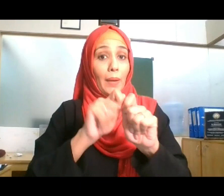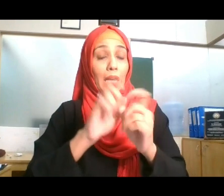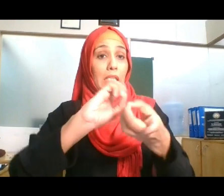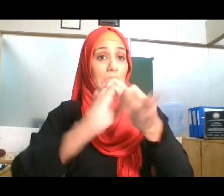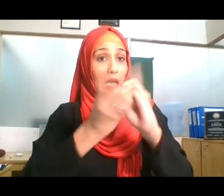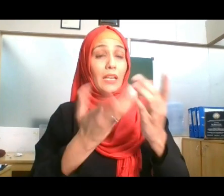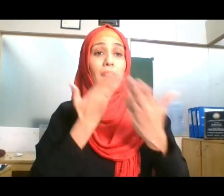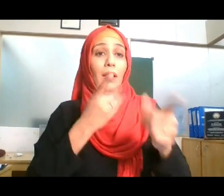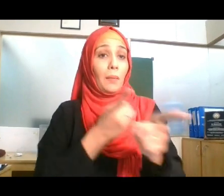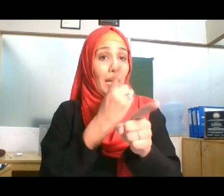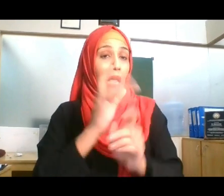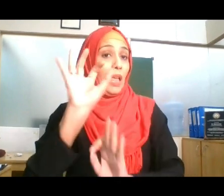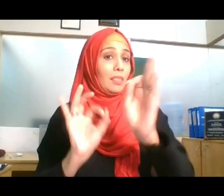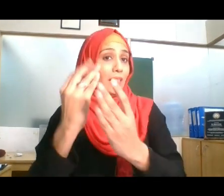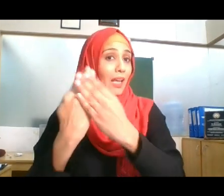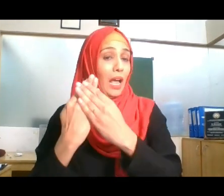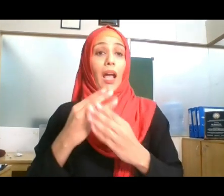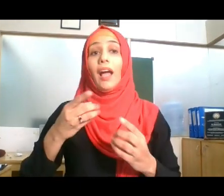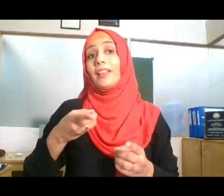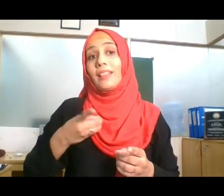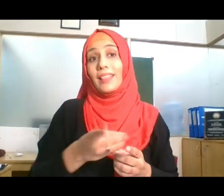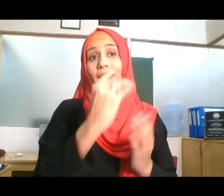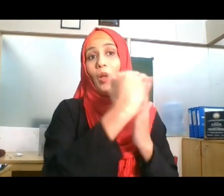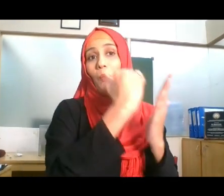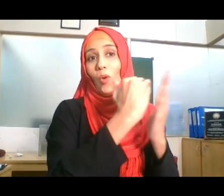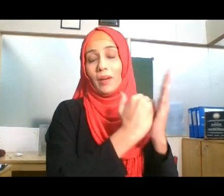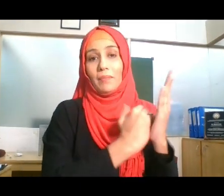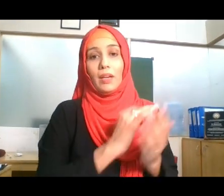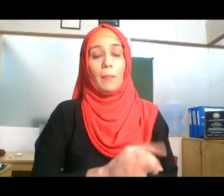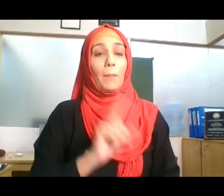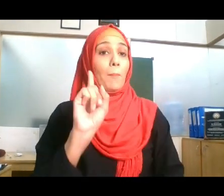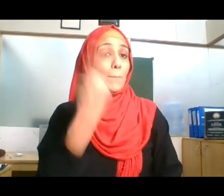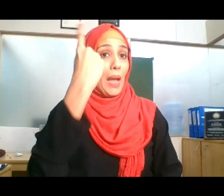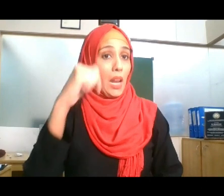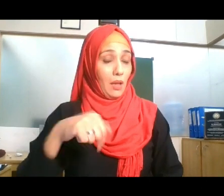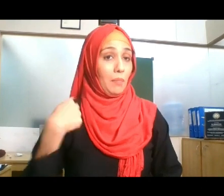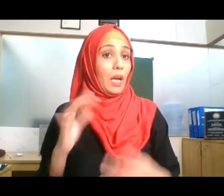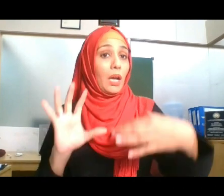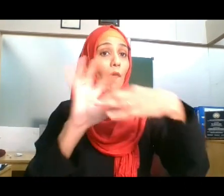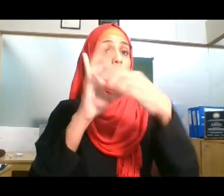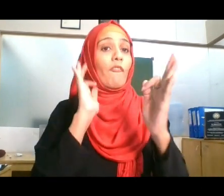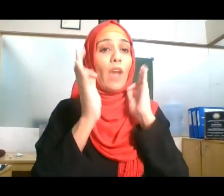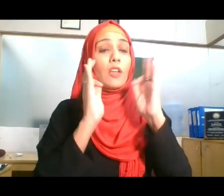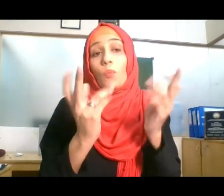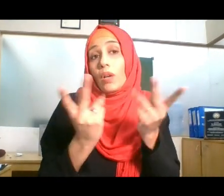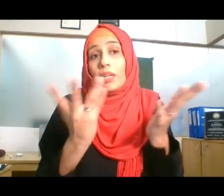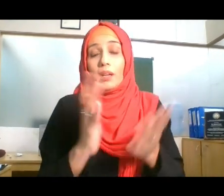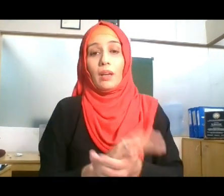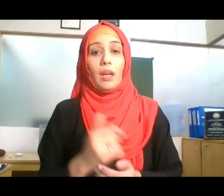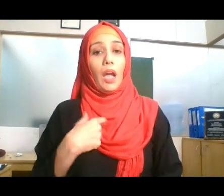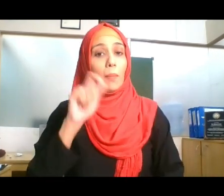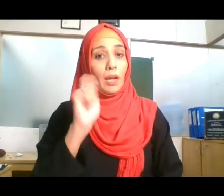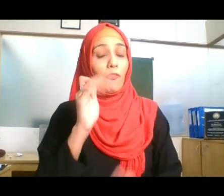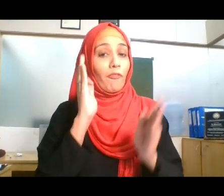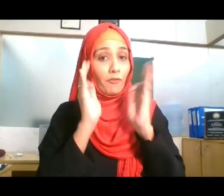literacy and safety resources. So for the first step in our collaboration, we're working with Facebook